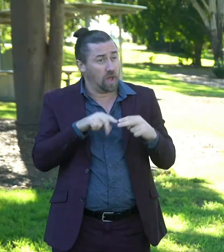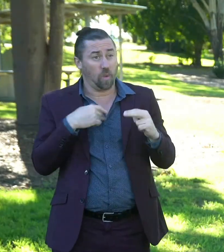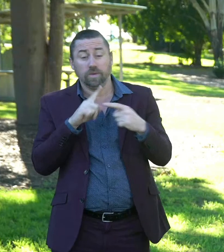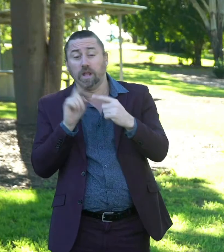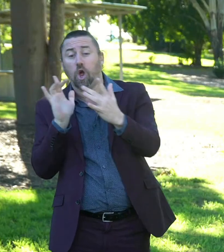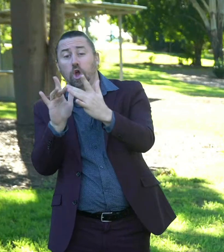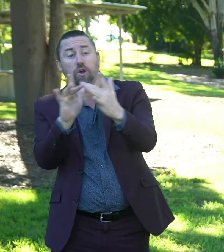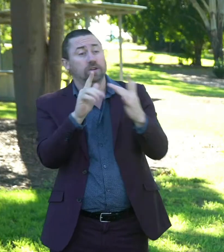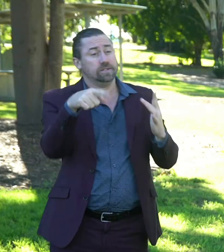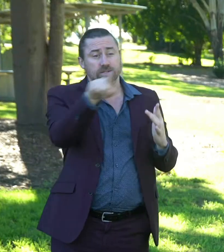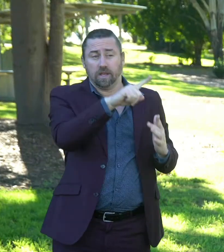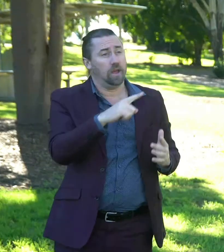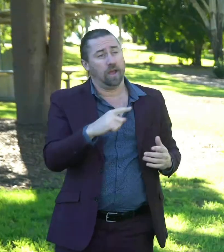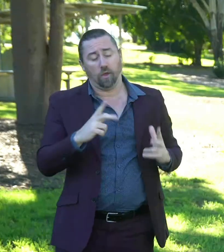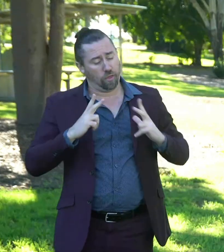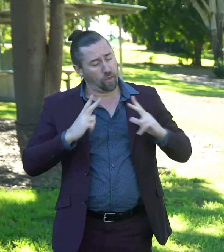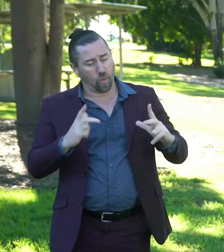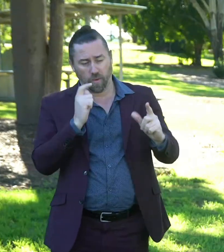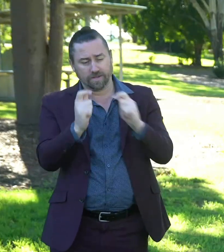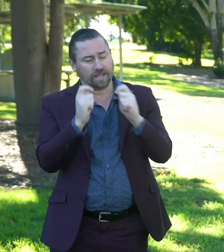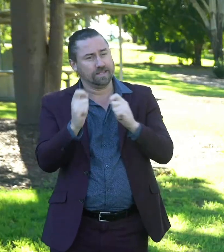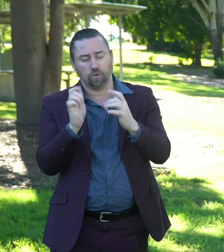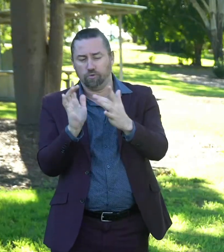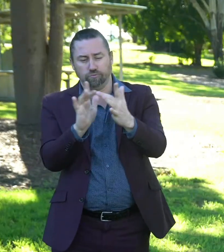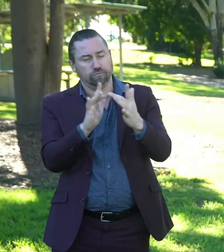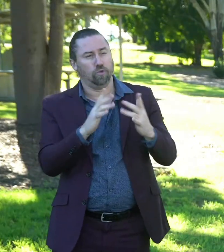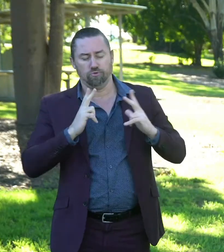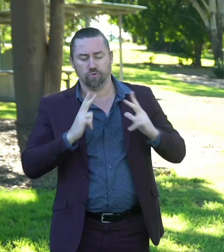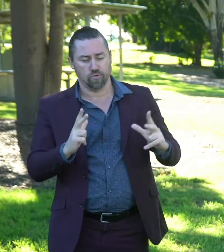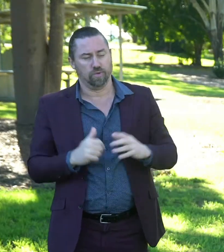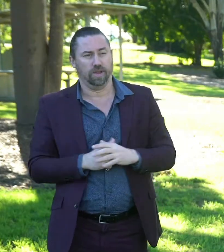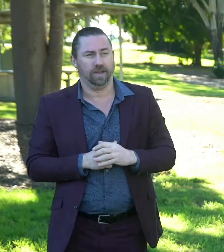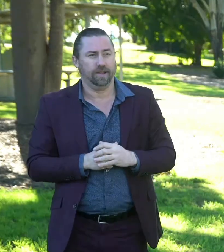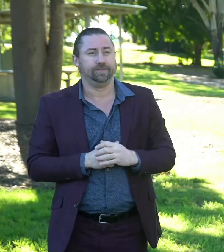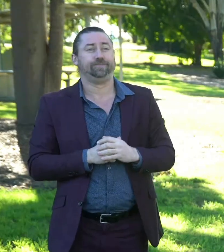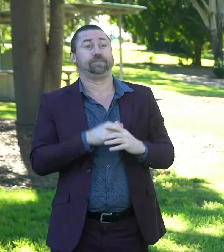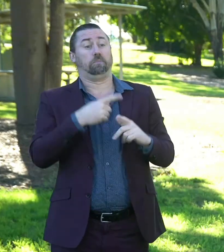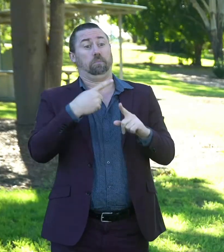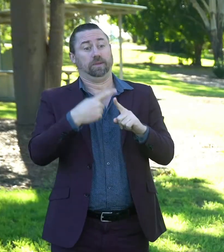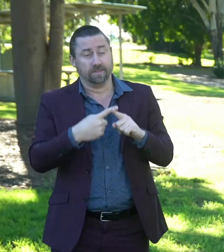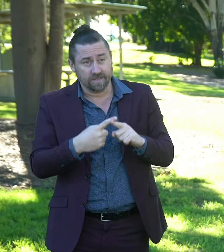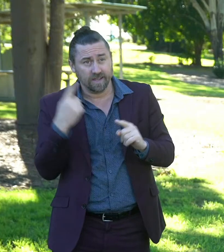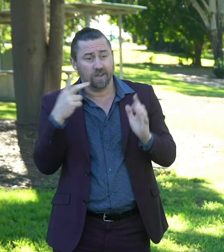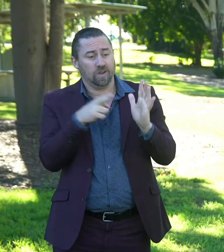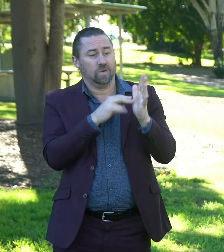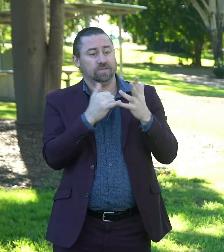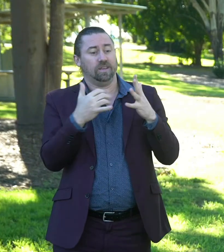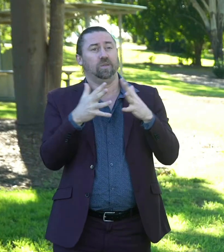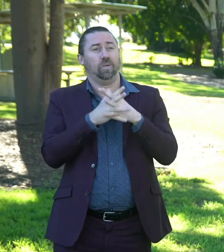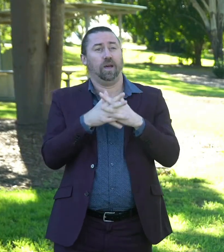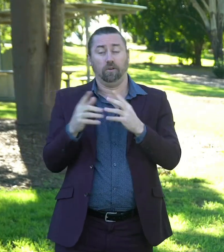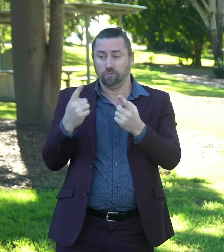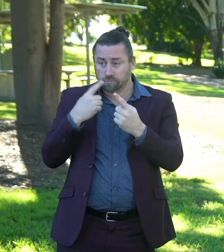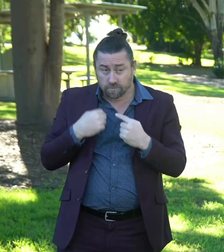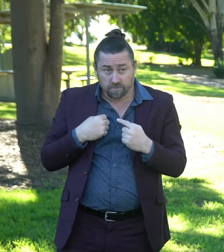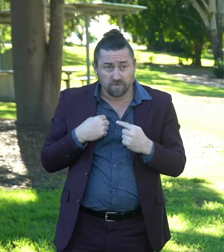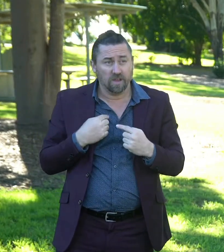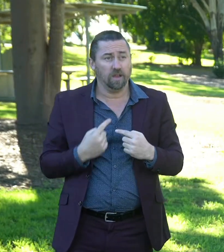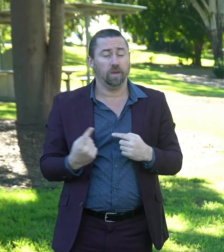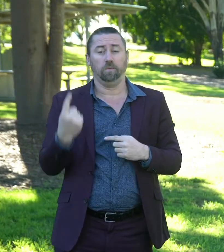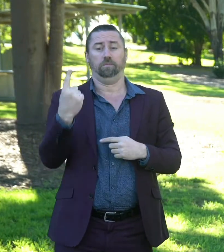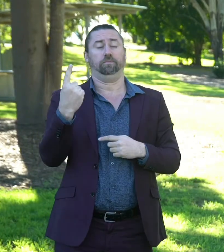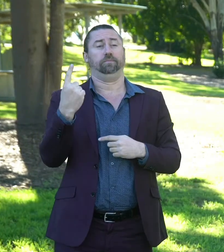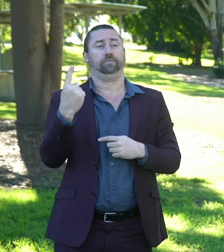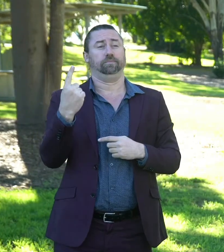symptoms, will want to test them. Then we also have been informed by New South Wales that they have a positive